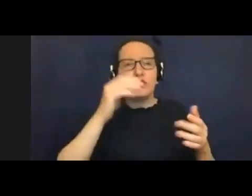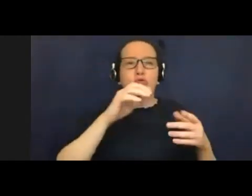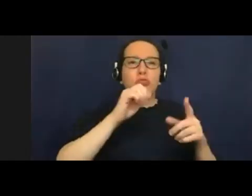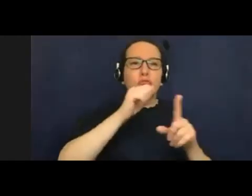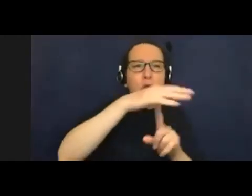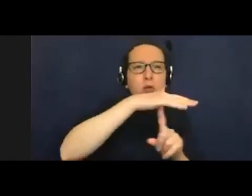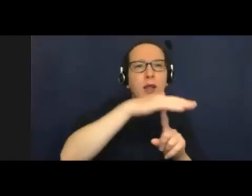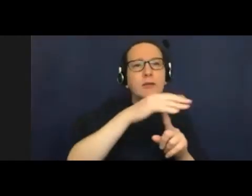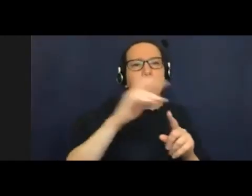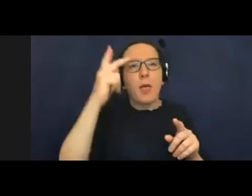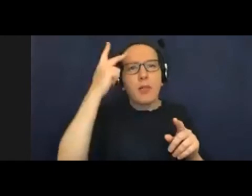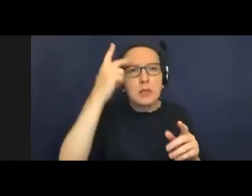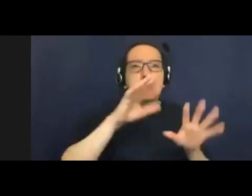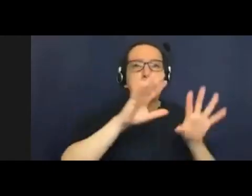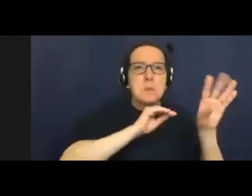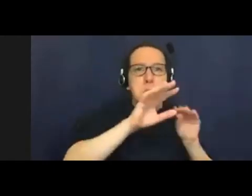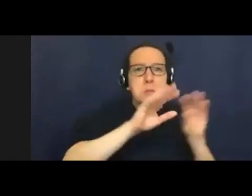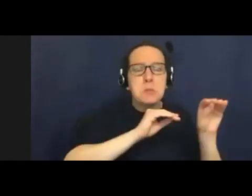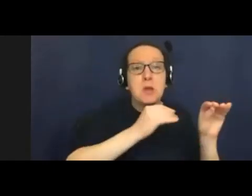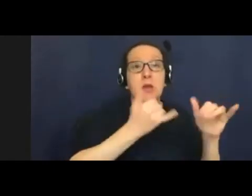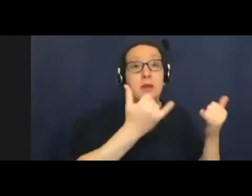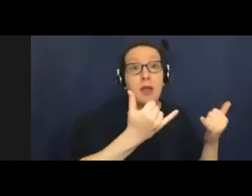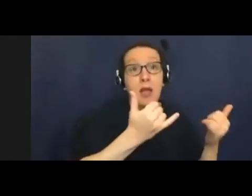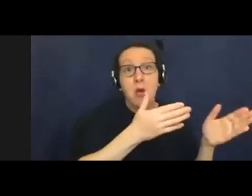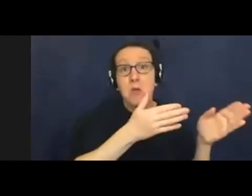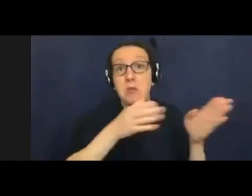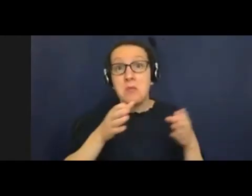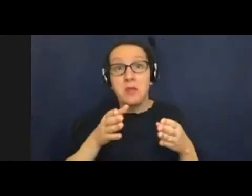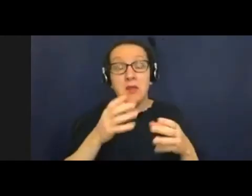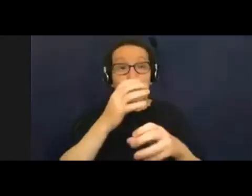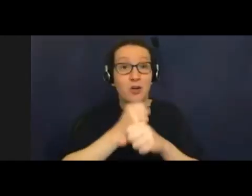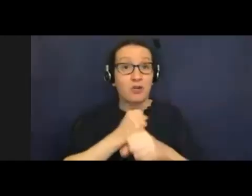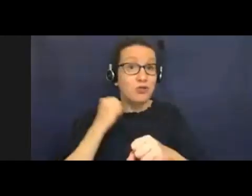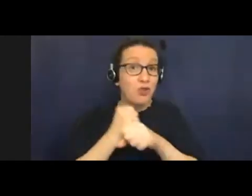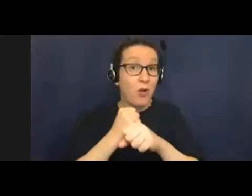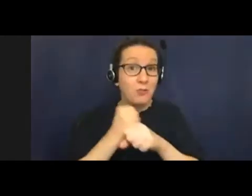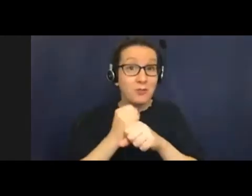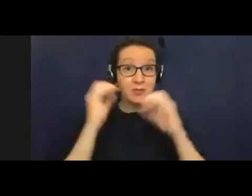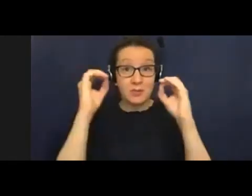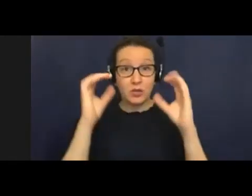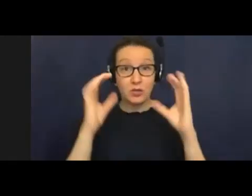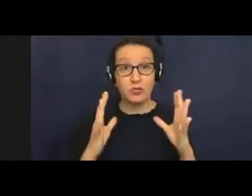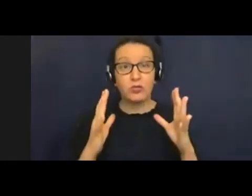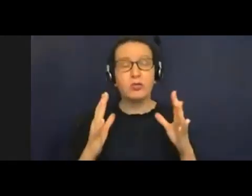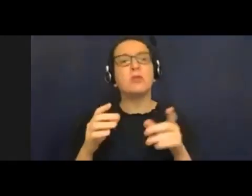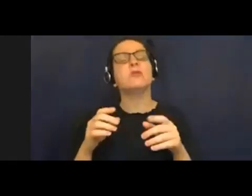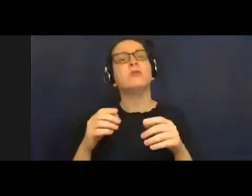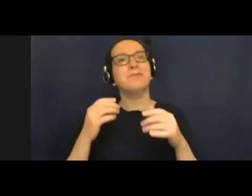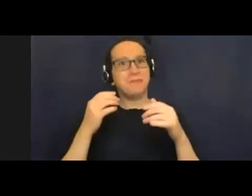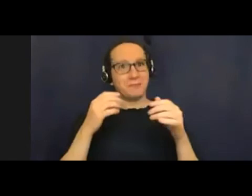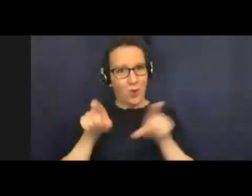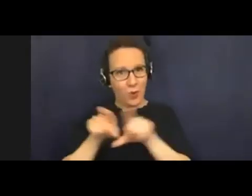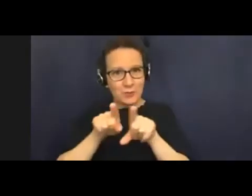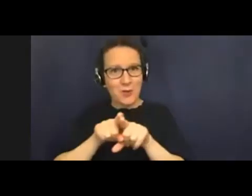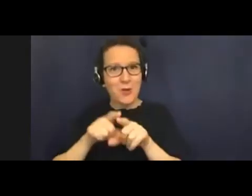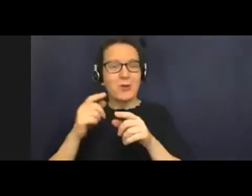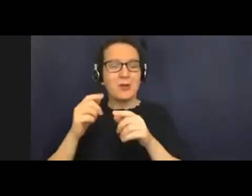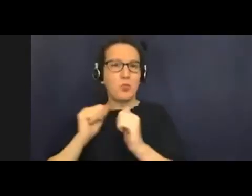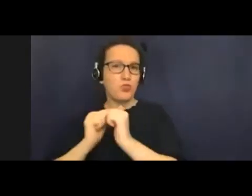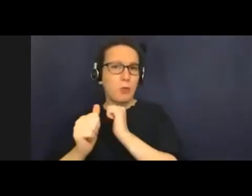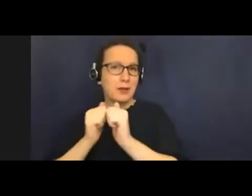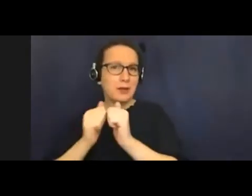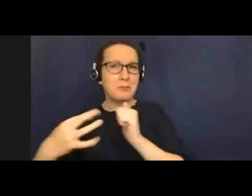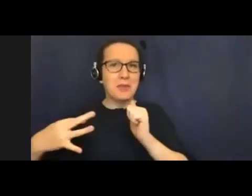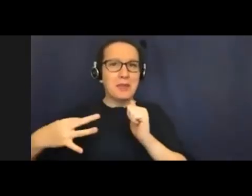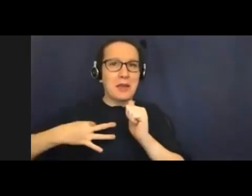she got a job as a teacher, and now she's also she became a candidate for